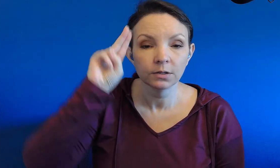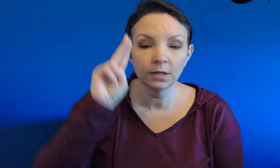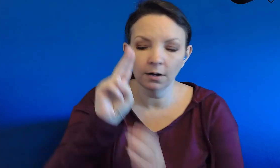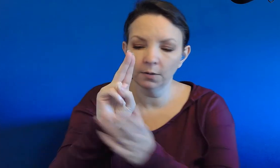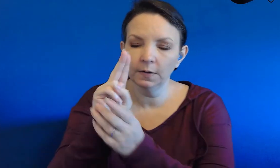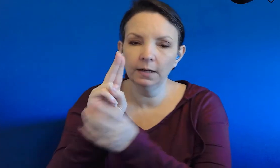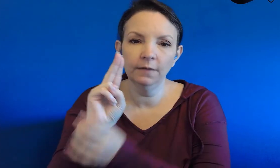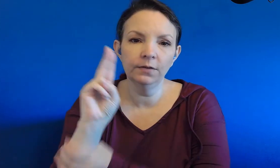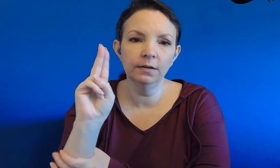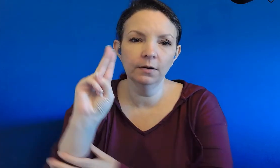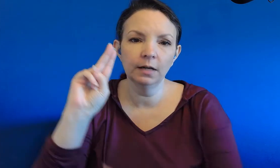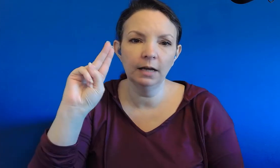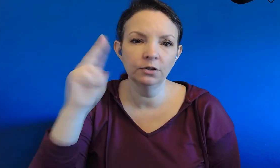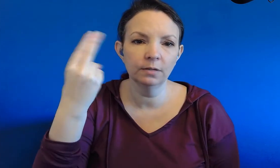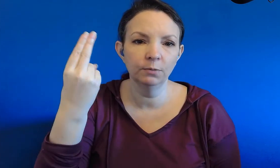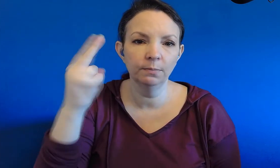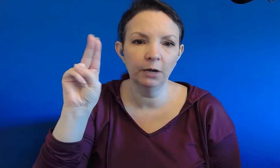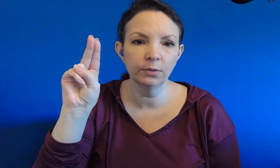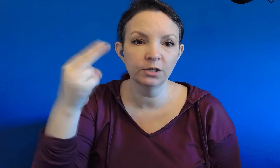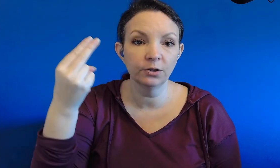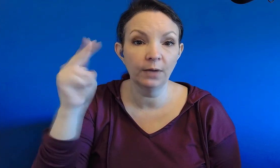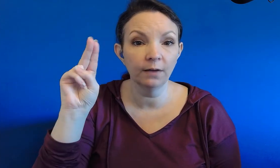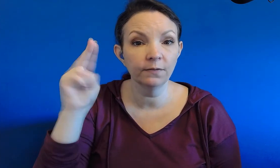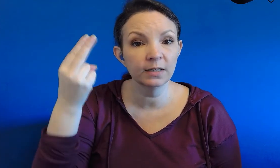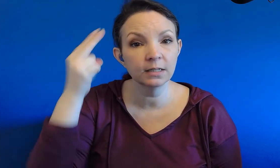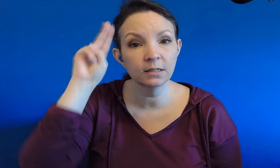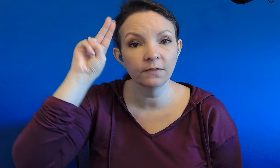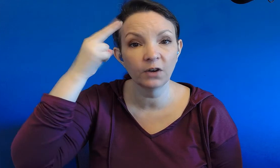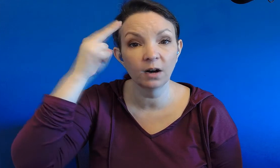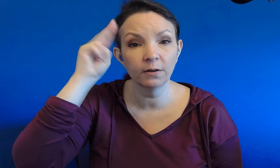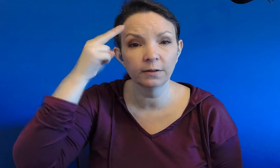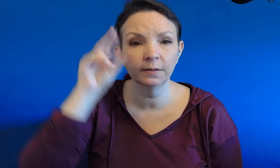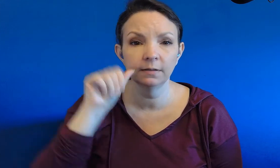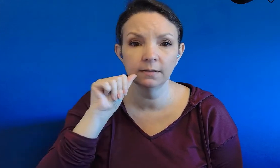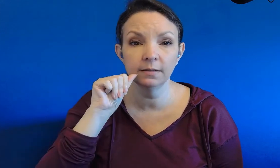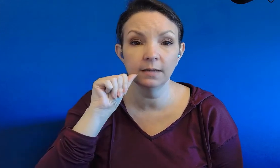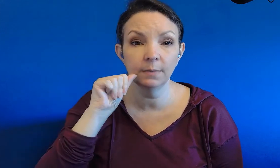So if you know, I just moved my wrist around for this, for uncle. And the same thing with aunt.